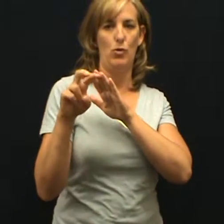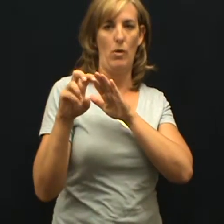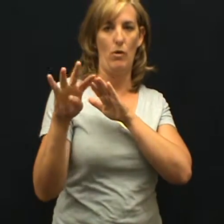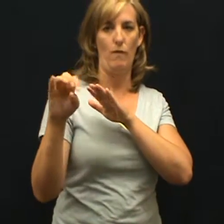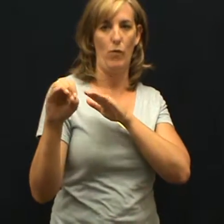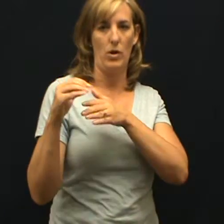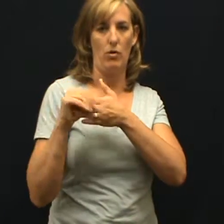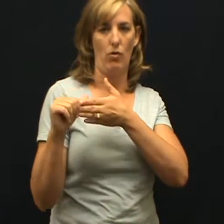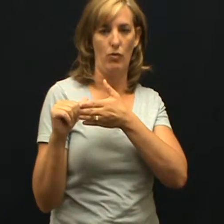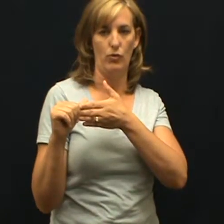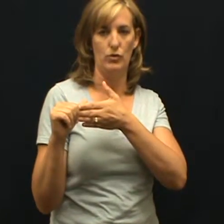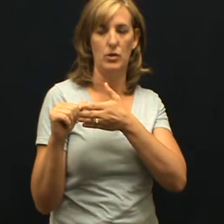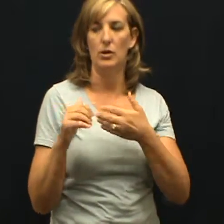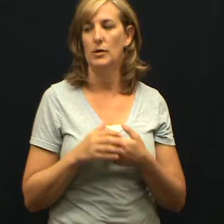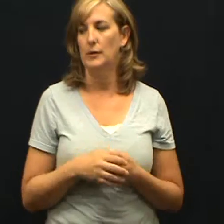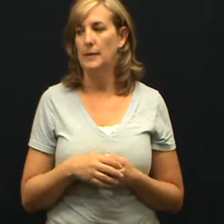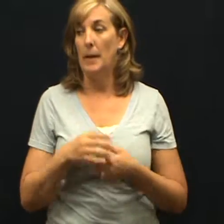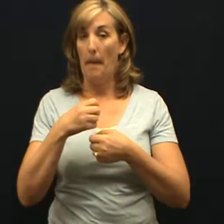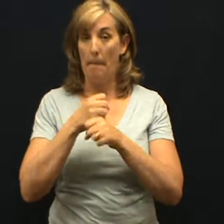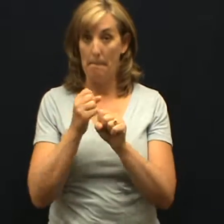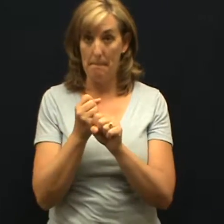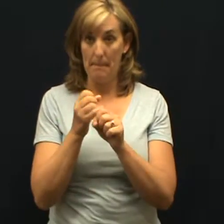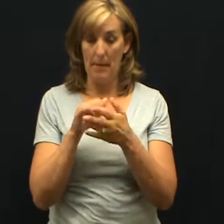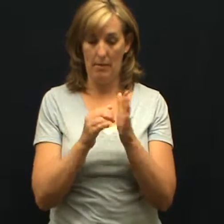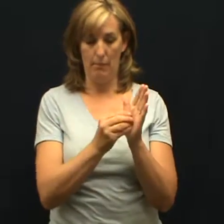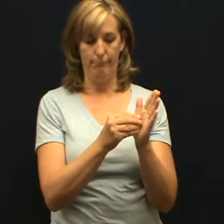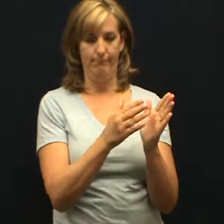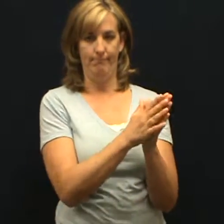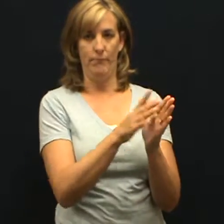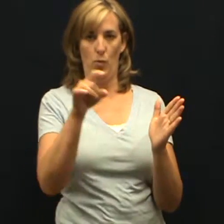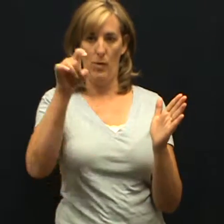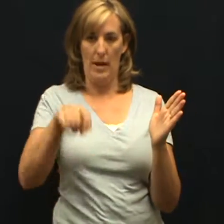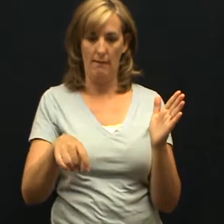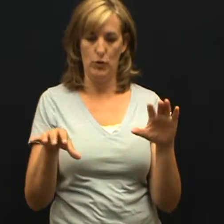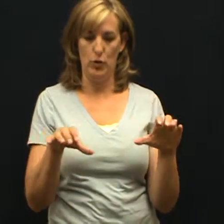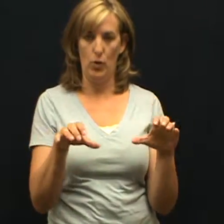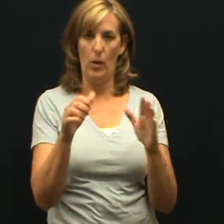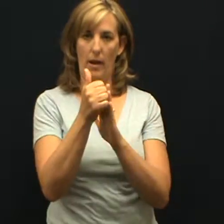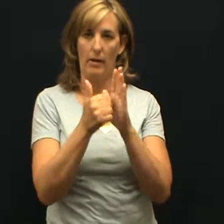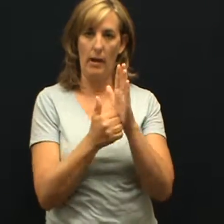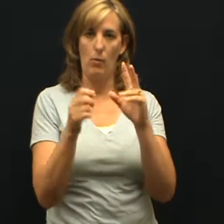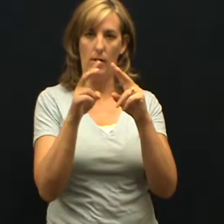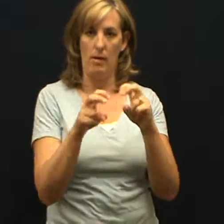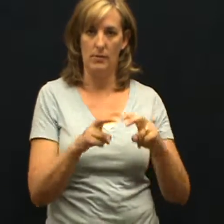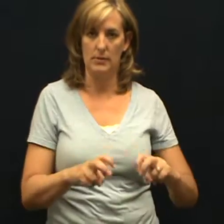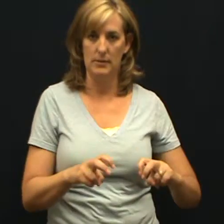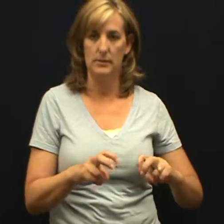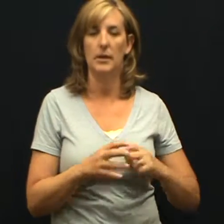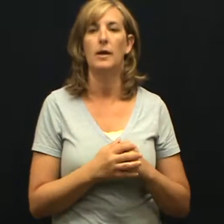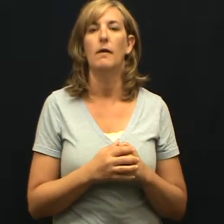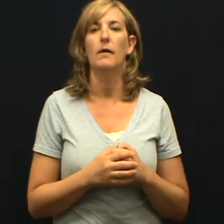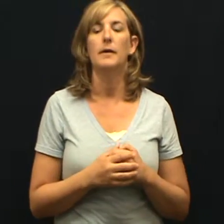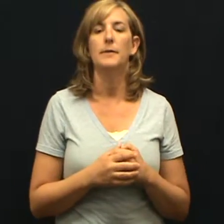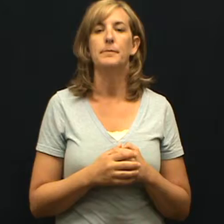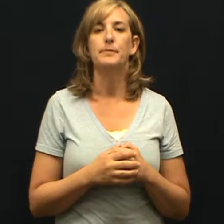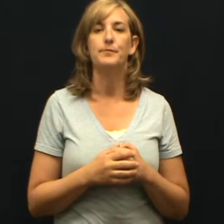$17,240. So in order to make that entry, we have to do an account analysis. If the balance in our doubtful